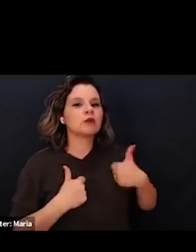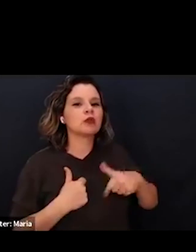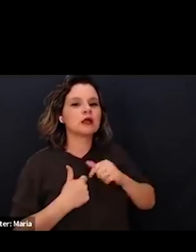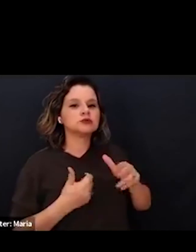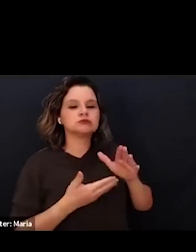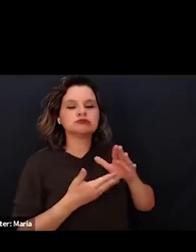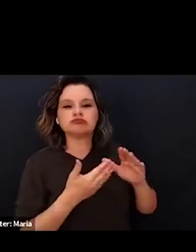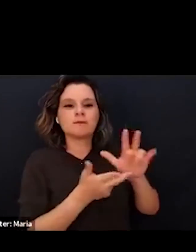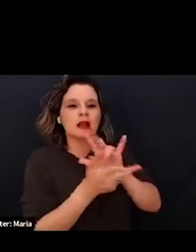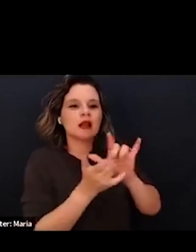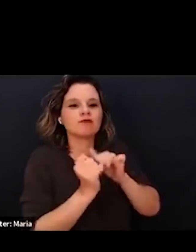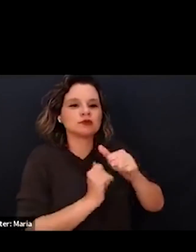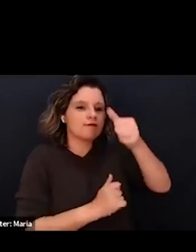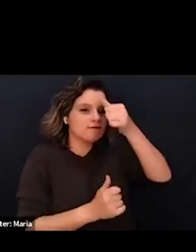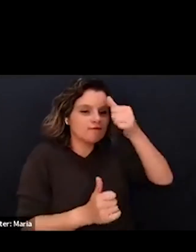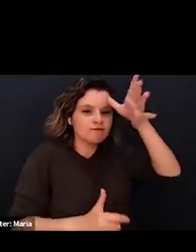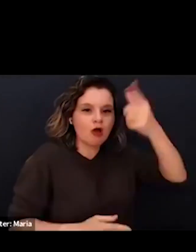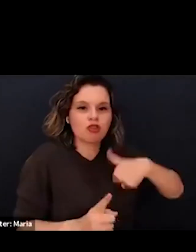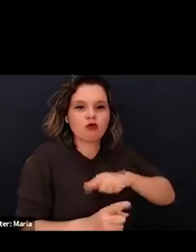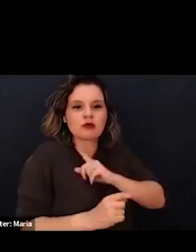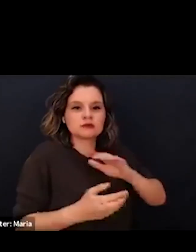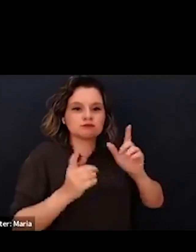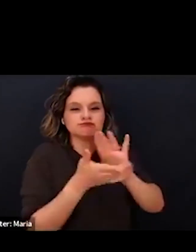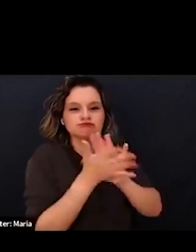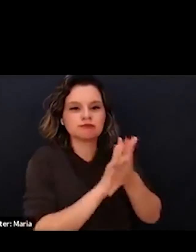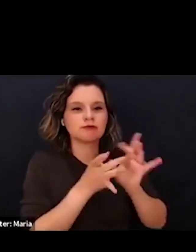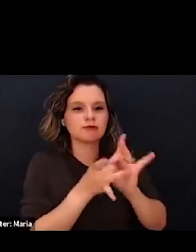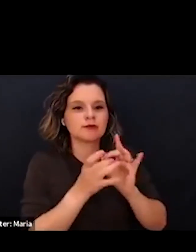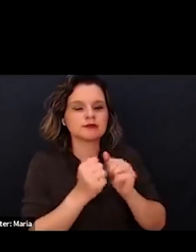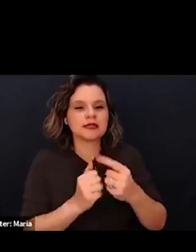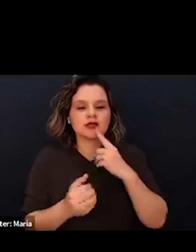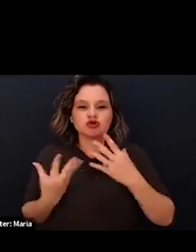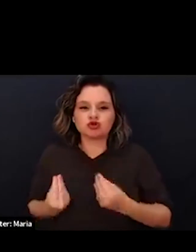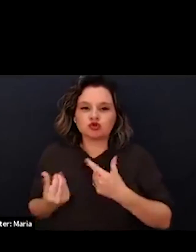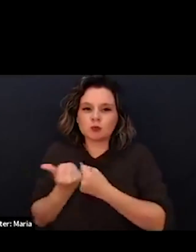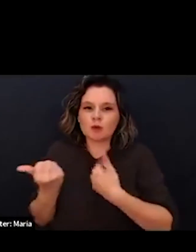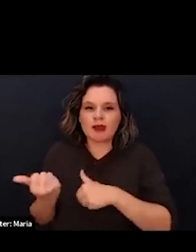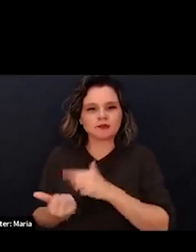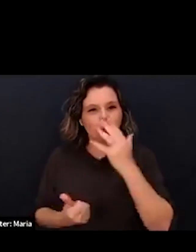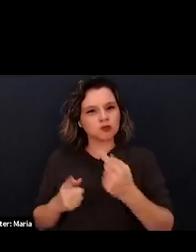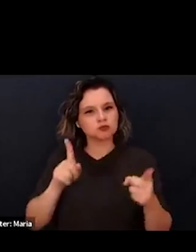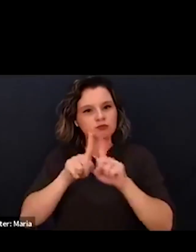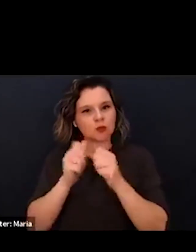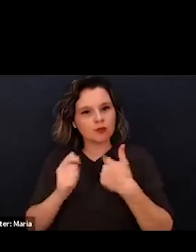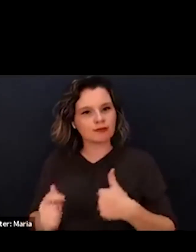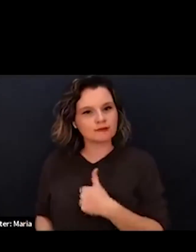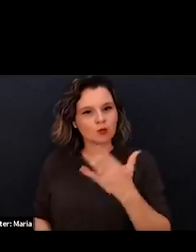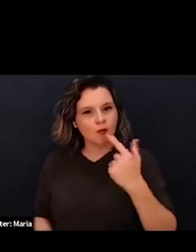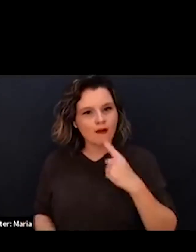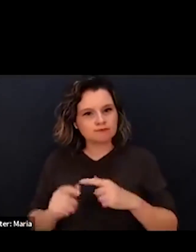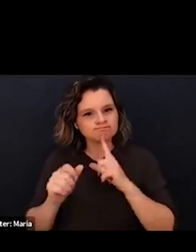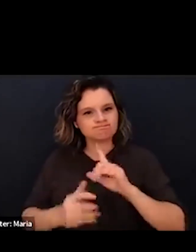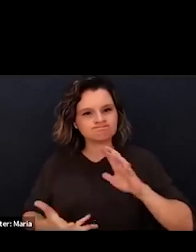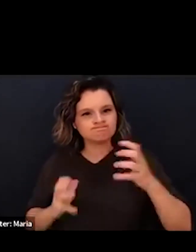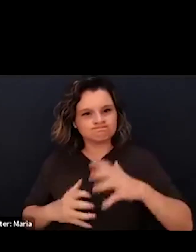us, father us, befriend us, brother us, get nurtured and eternally supported by us. So why aren't you standing with us? Why aren't you driven to the point of madness